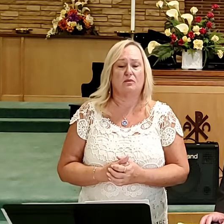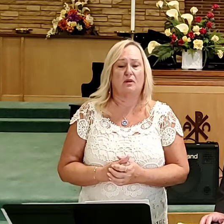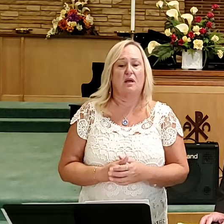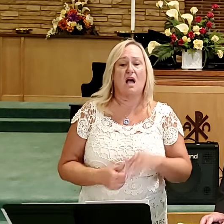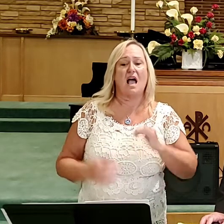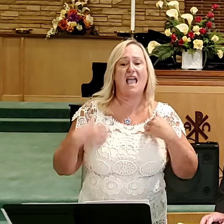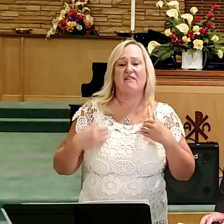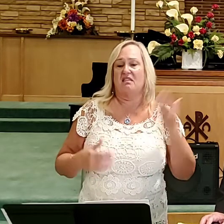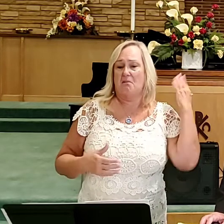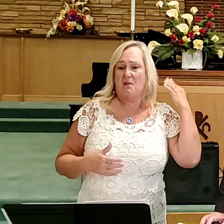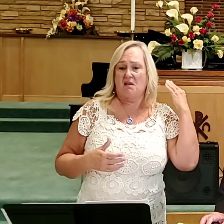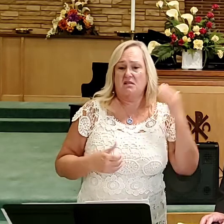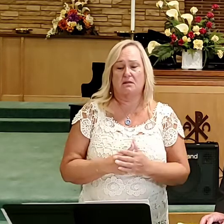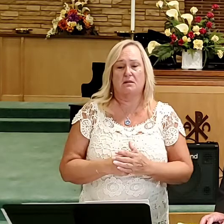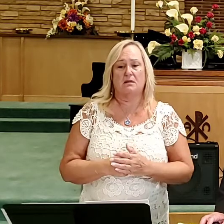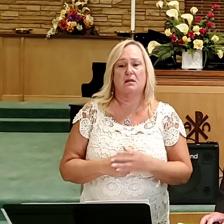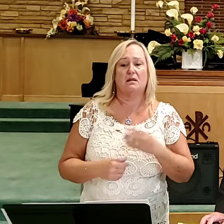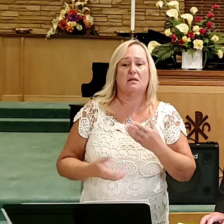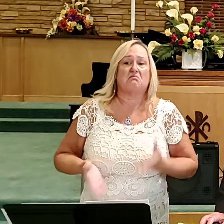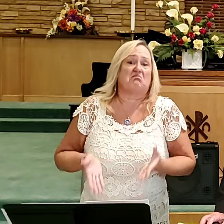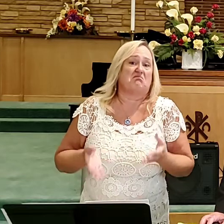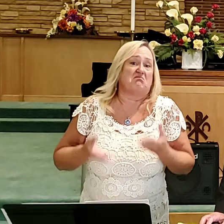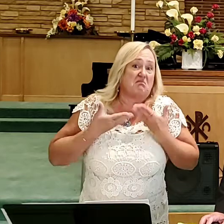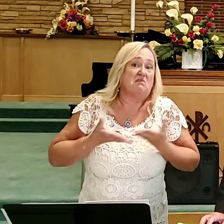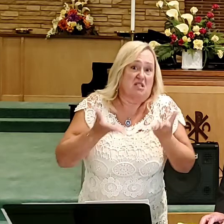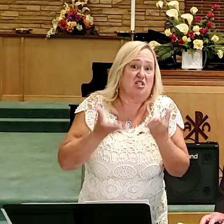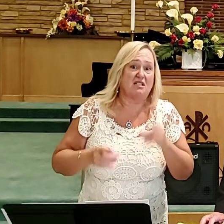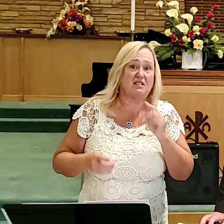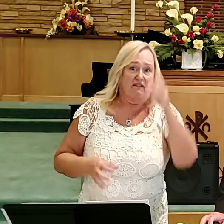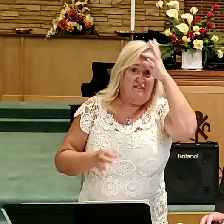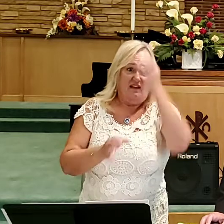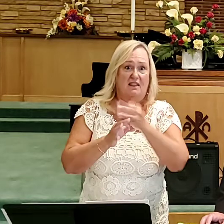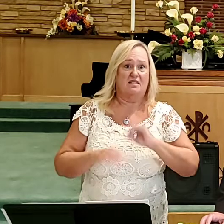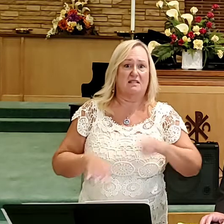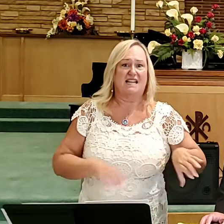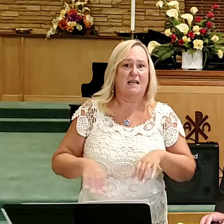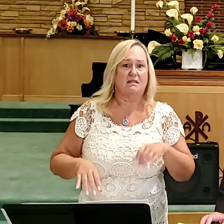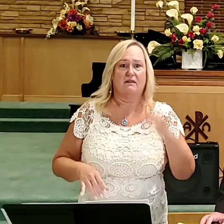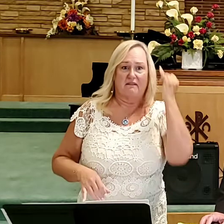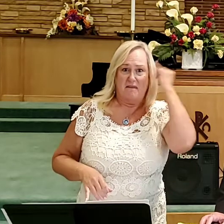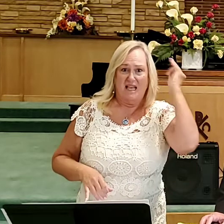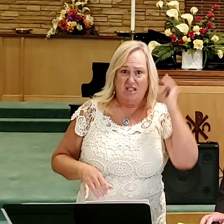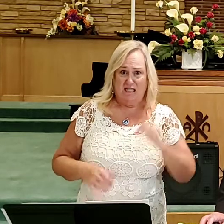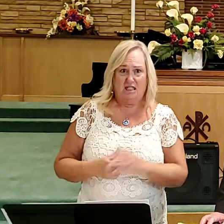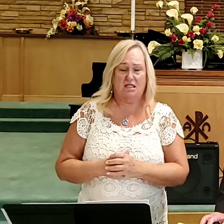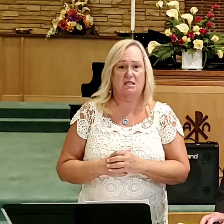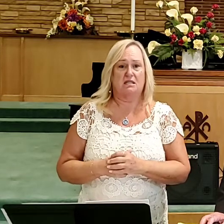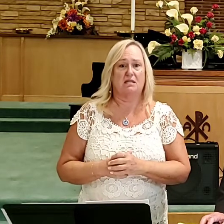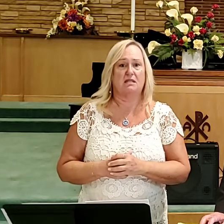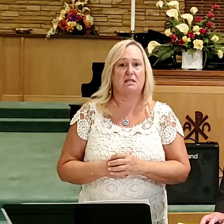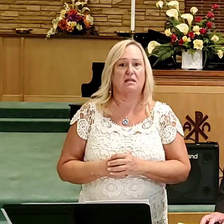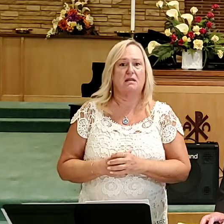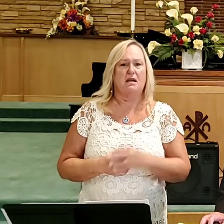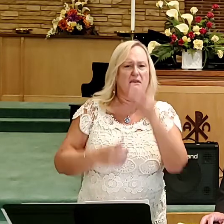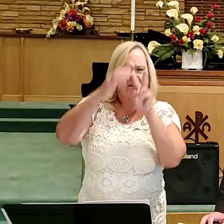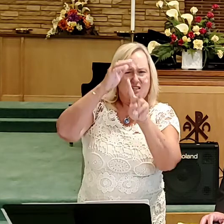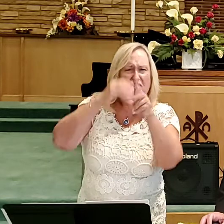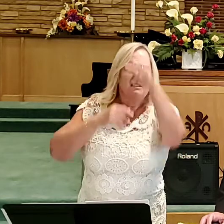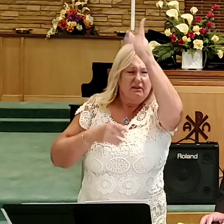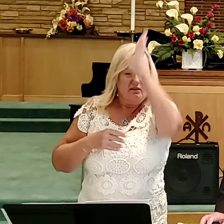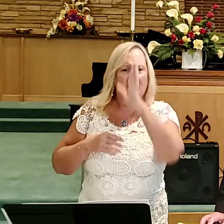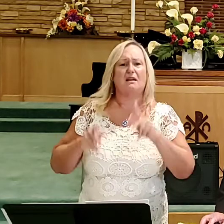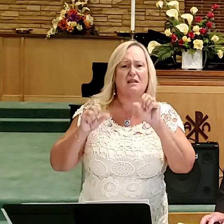I have in the past suggested that faith is an act of imagination, a visioning of